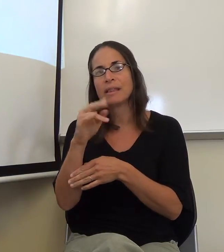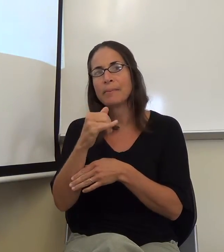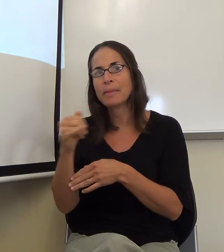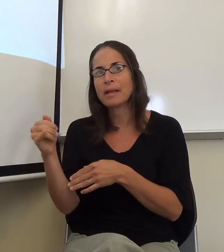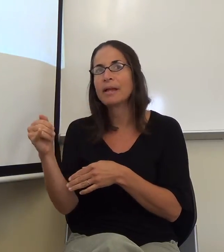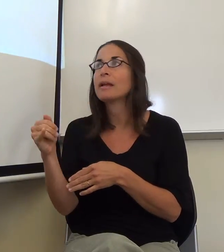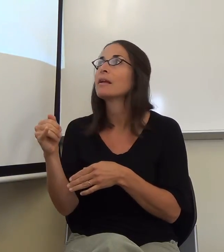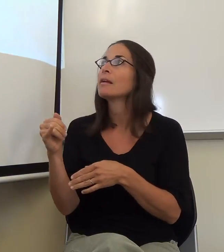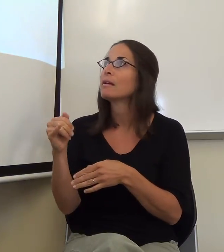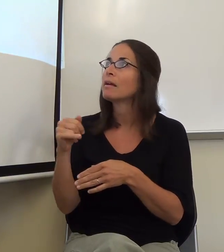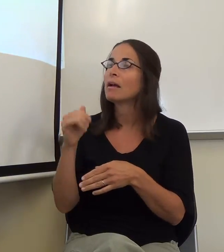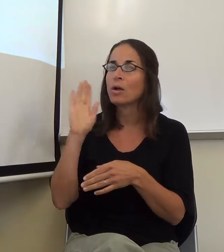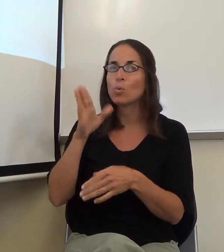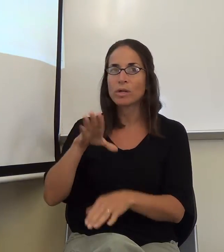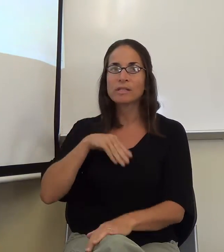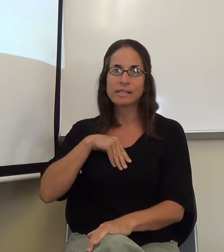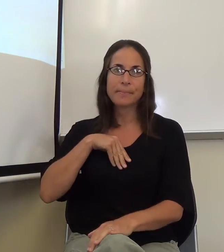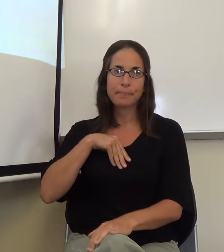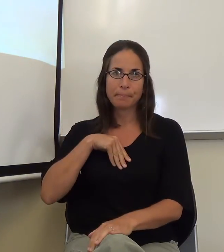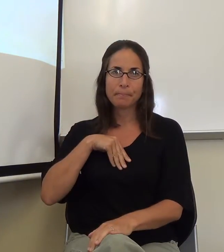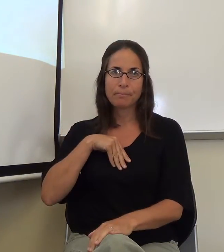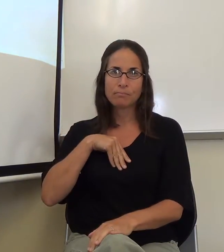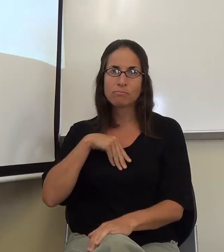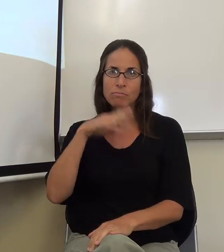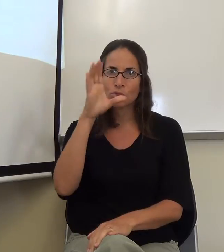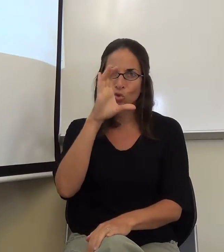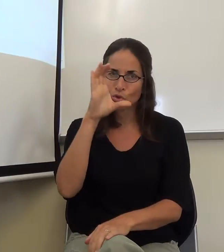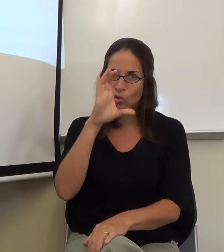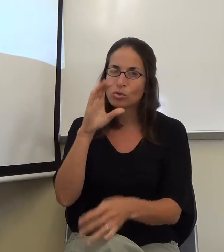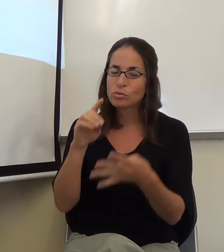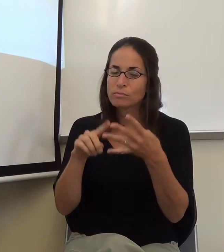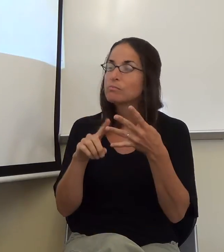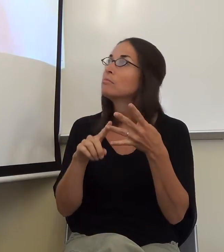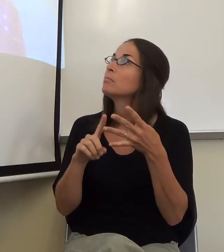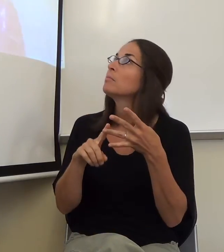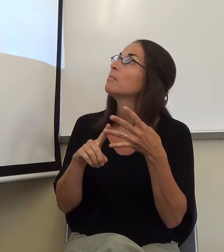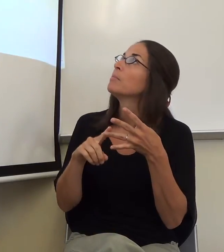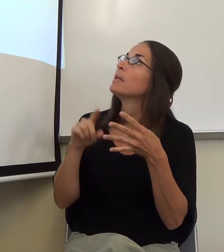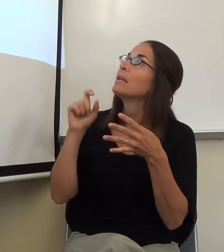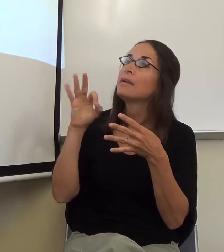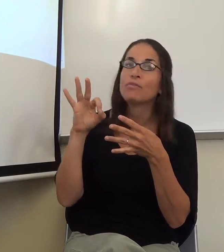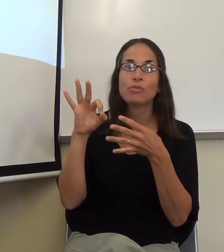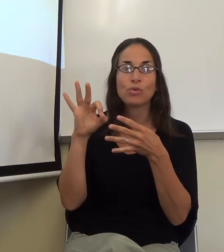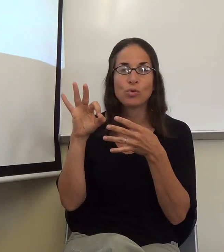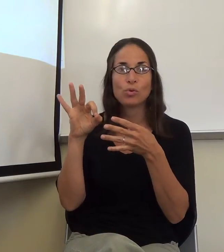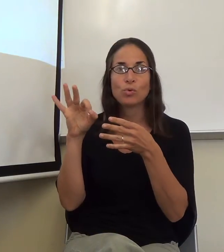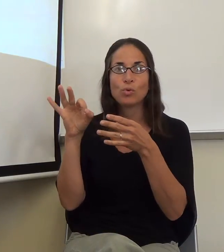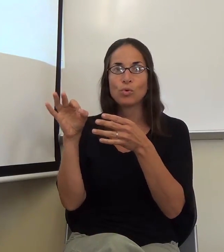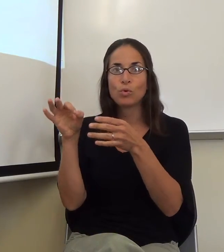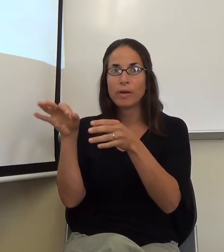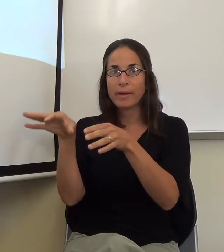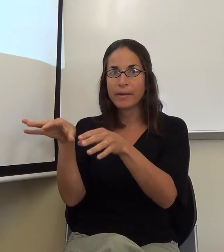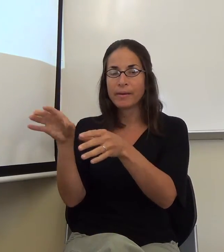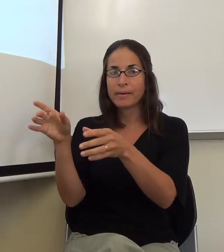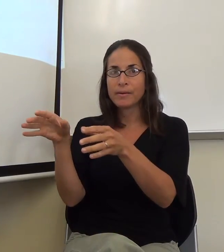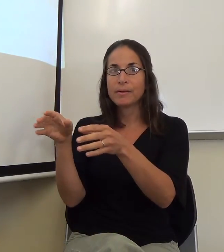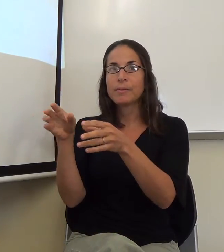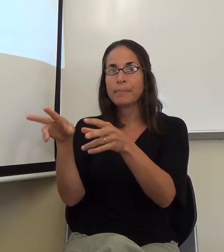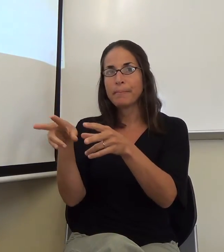correct. I would also mark you correct if you wrote this. But if you just pick up the restatement clue, that's okay, which